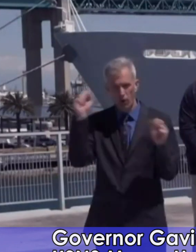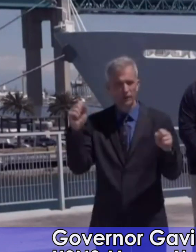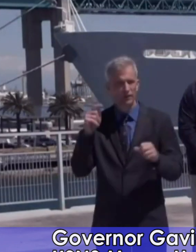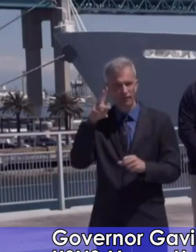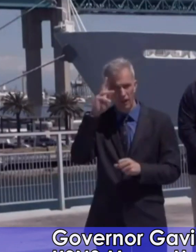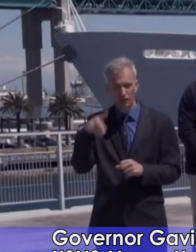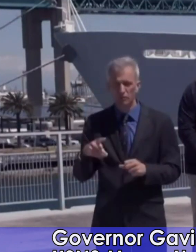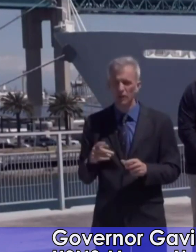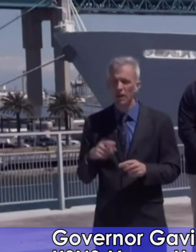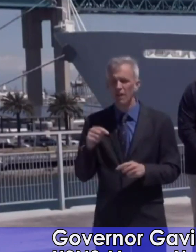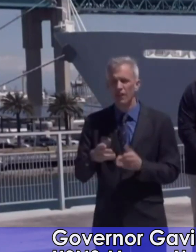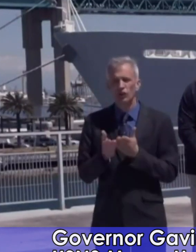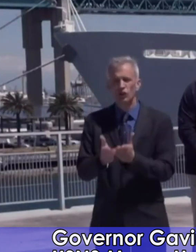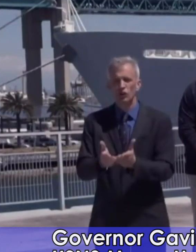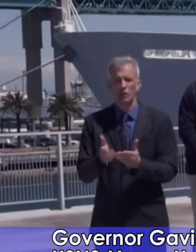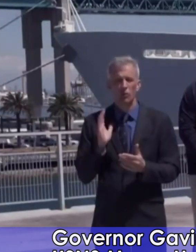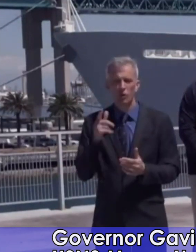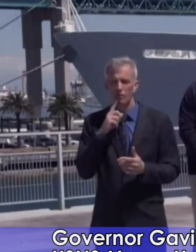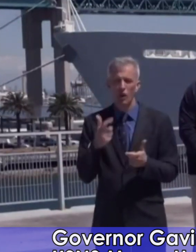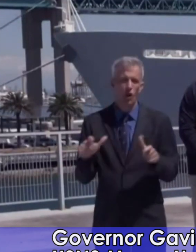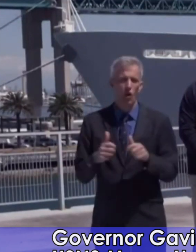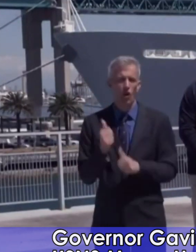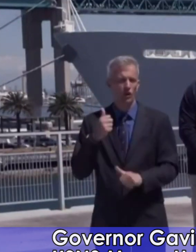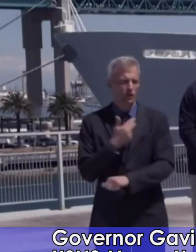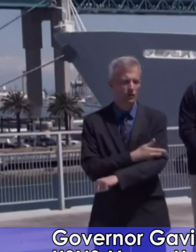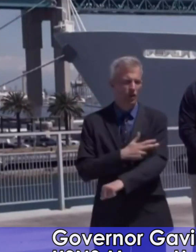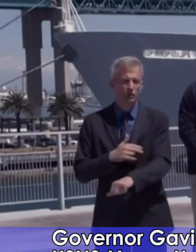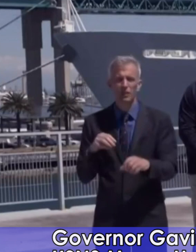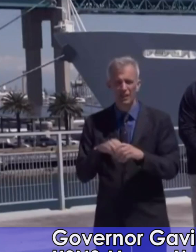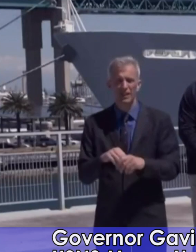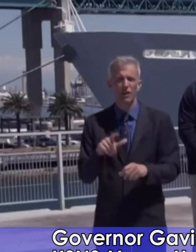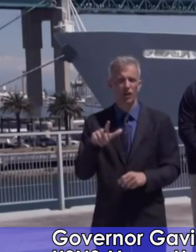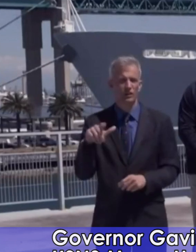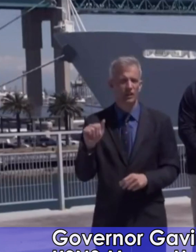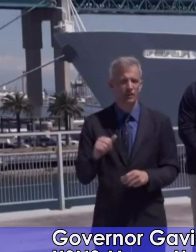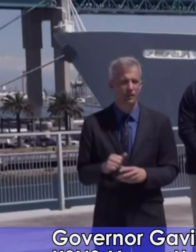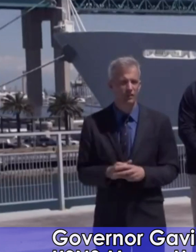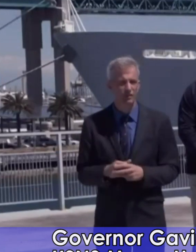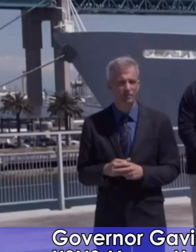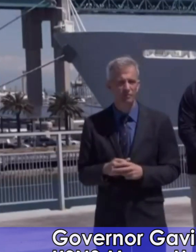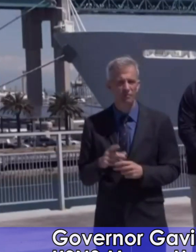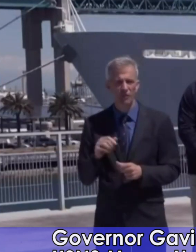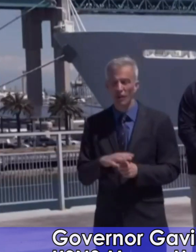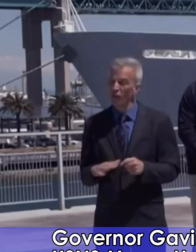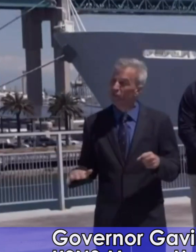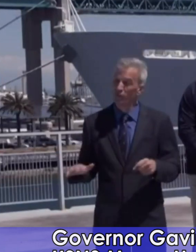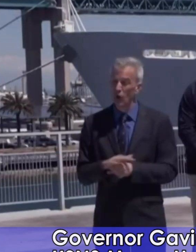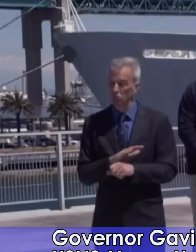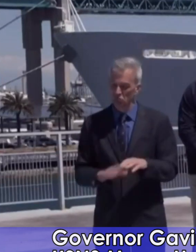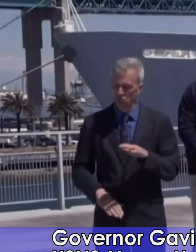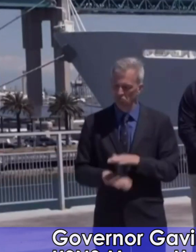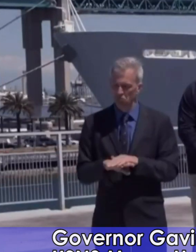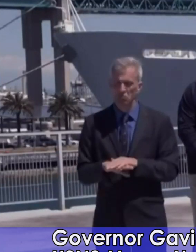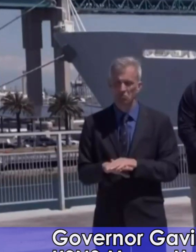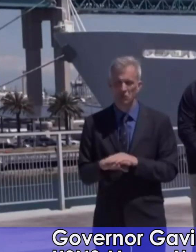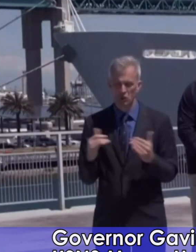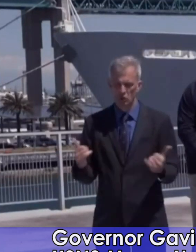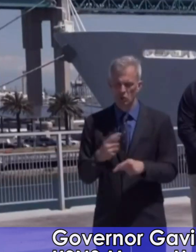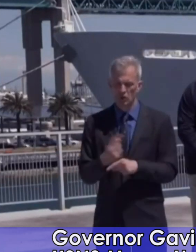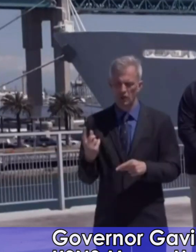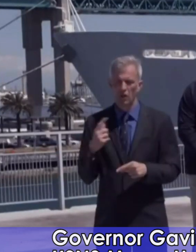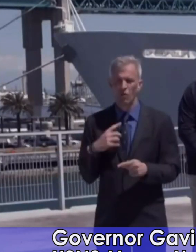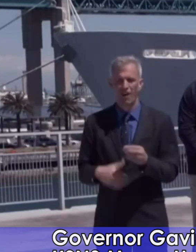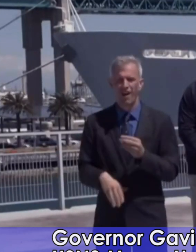that now will be the largest hospital in Los Angeles at its full capacity. And at its capacity today will add